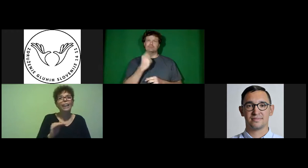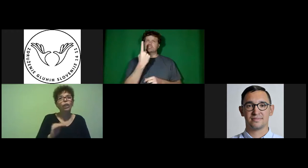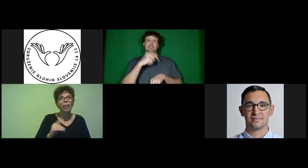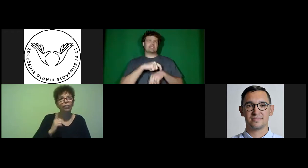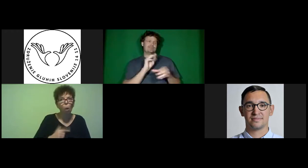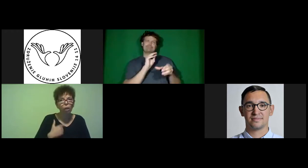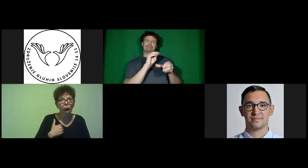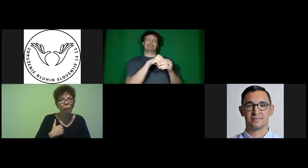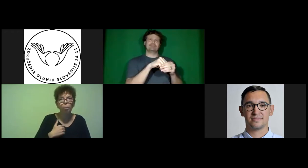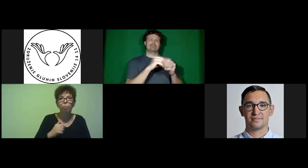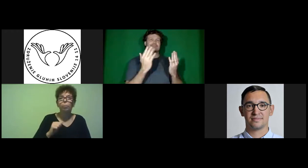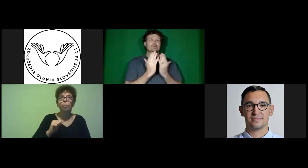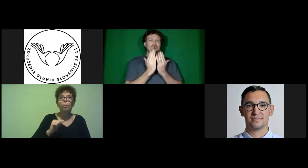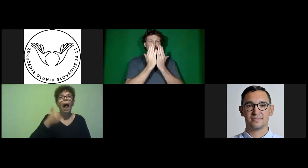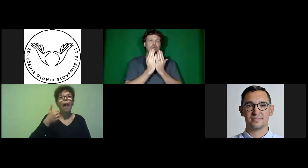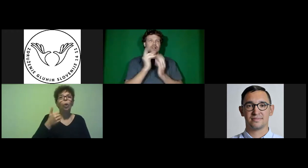I started playing when I was young.